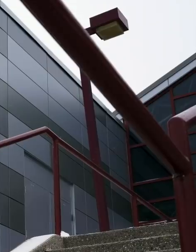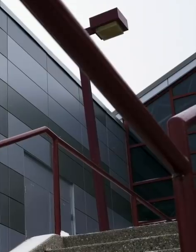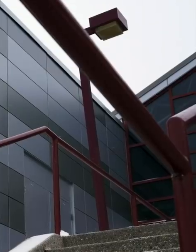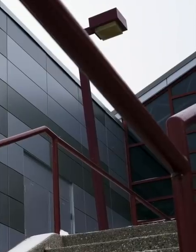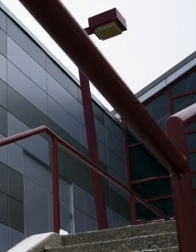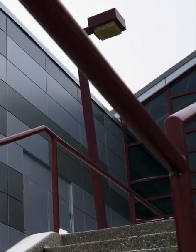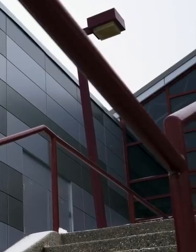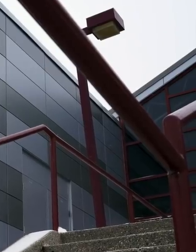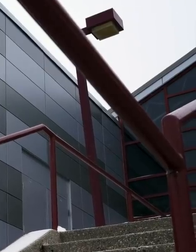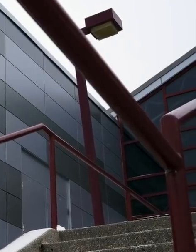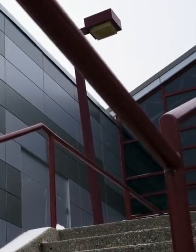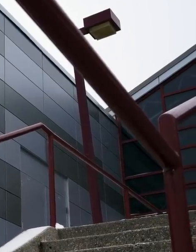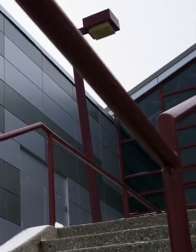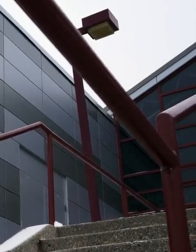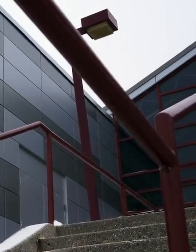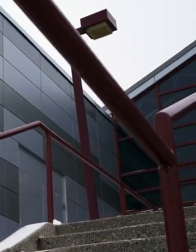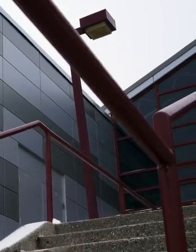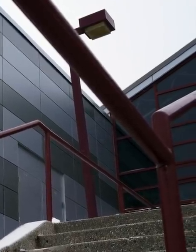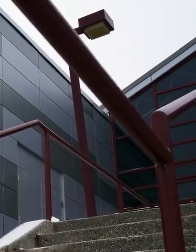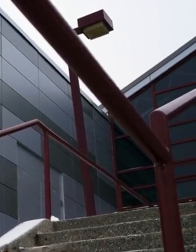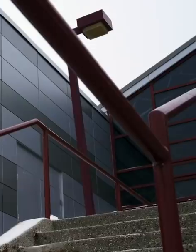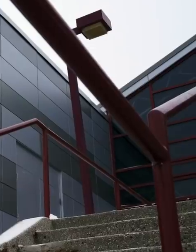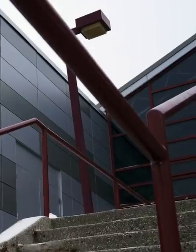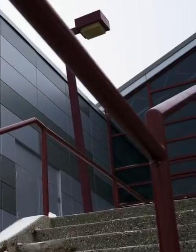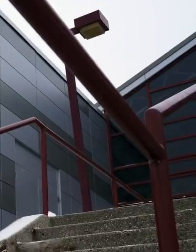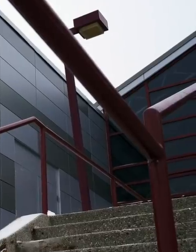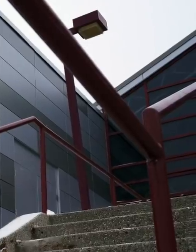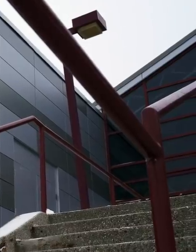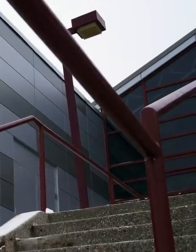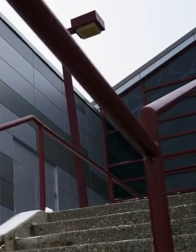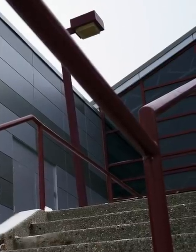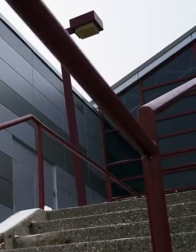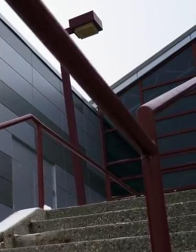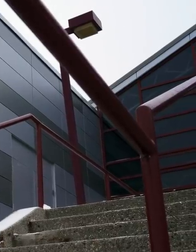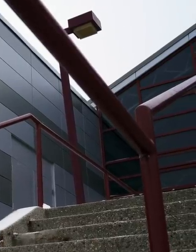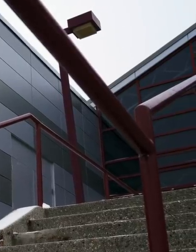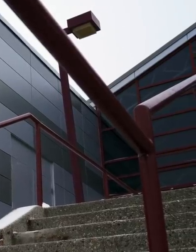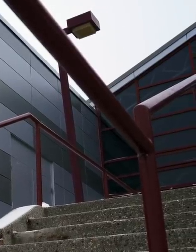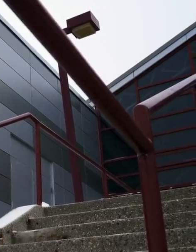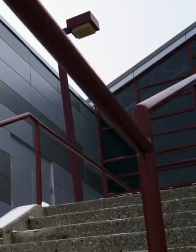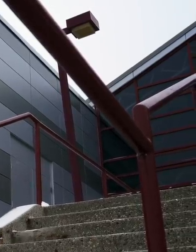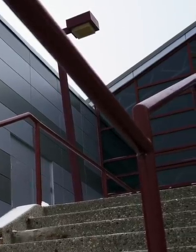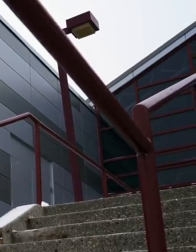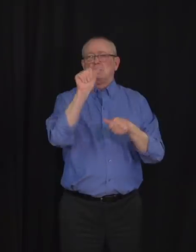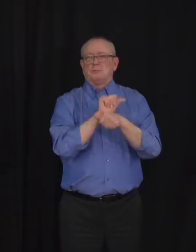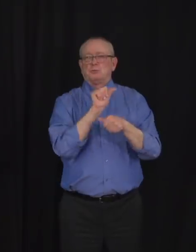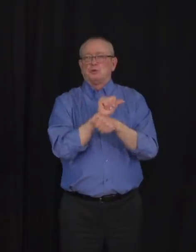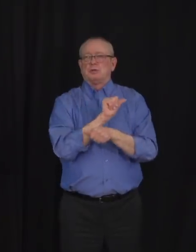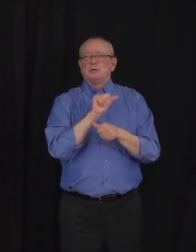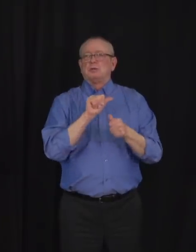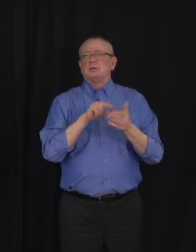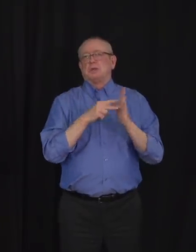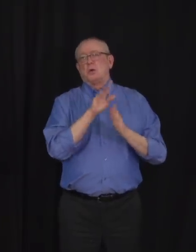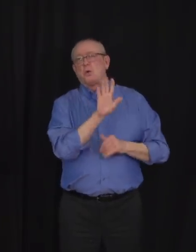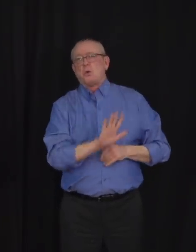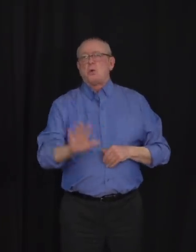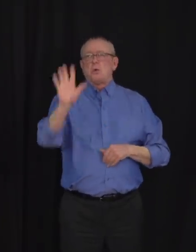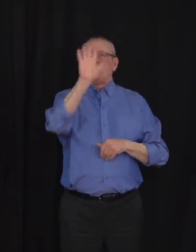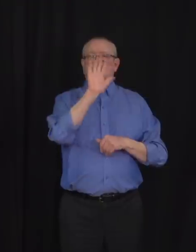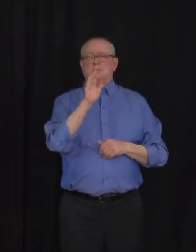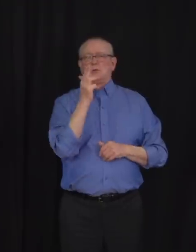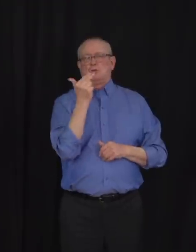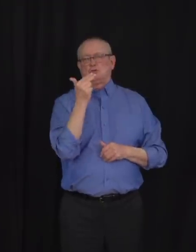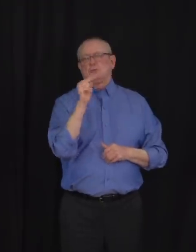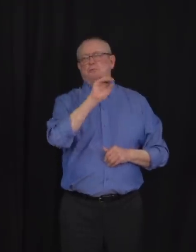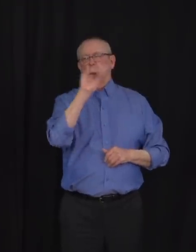in 304 schools, or about 13% of schools in the province. Currently, these schools have a combined total